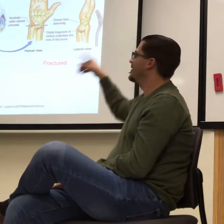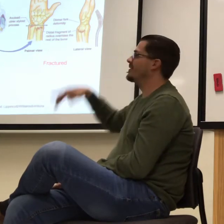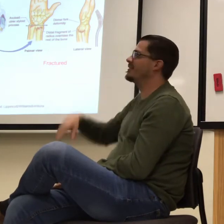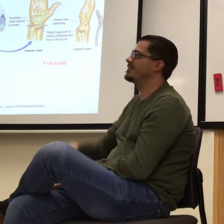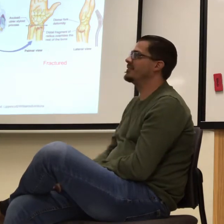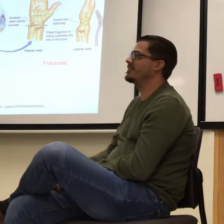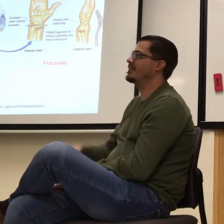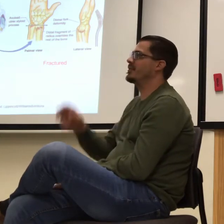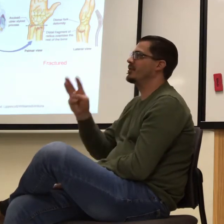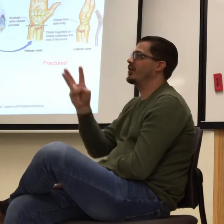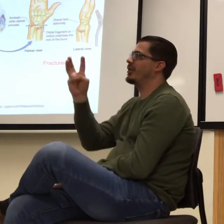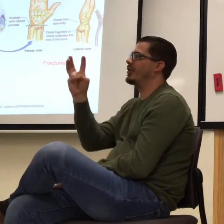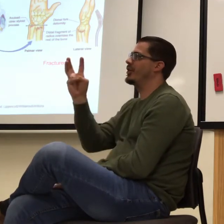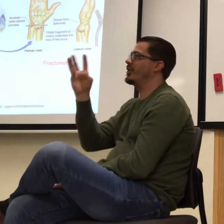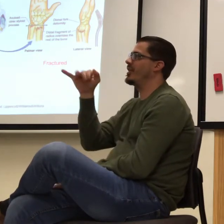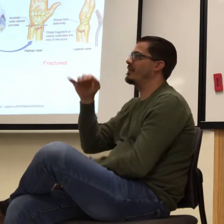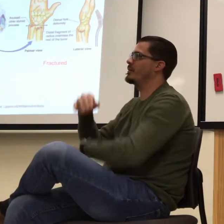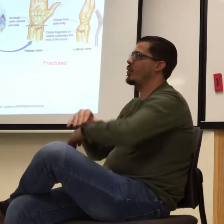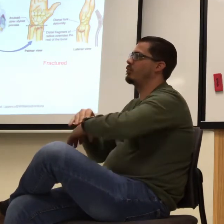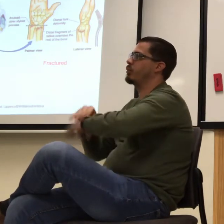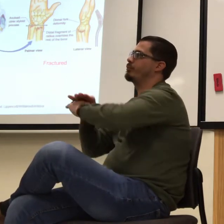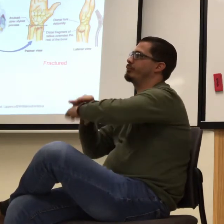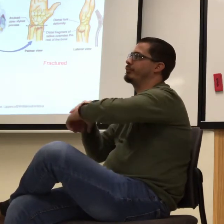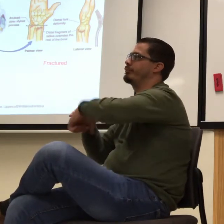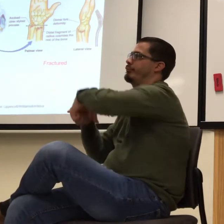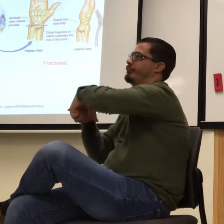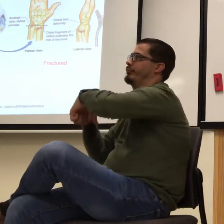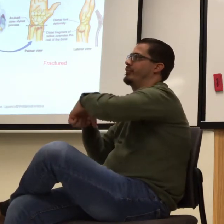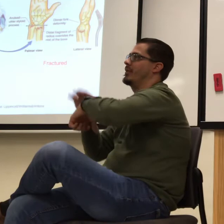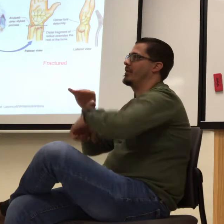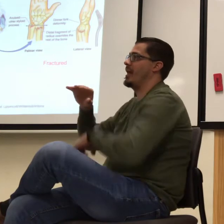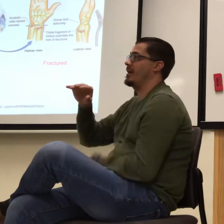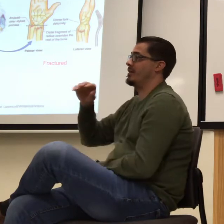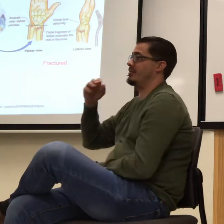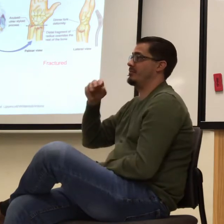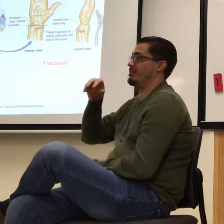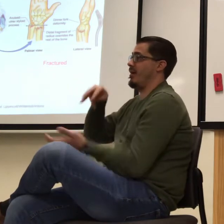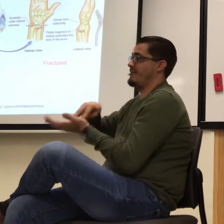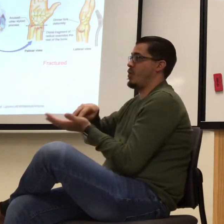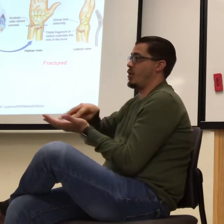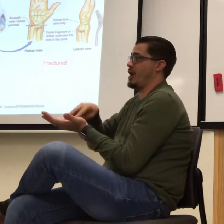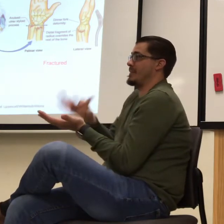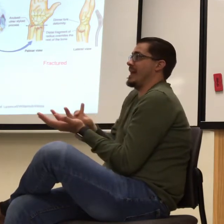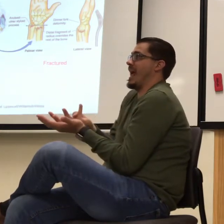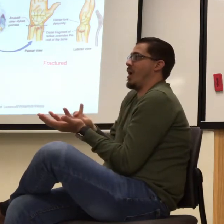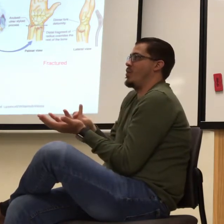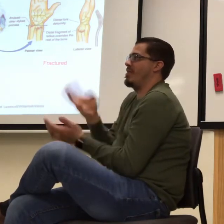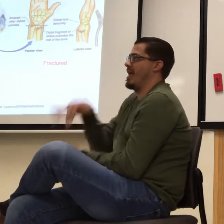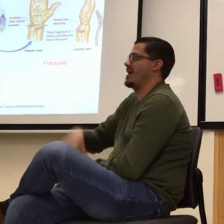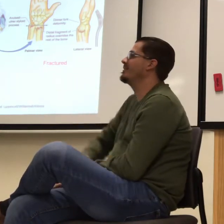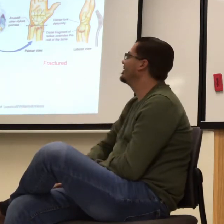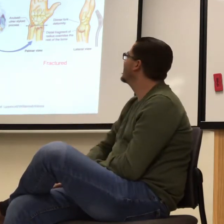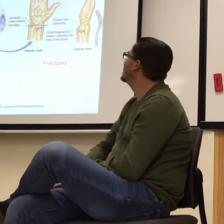that, the fracture kind of makes the bone stick up and protrude, like turning a dinner fork upside down.